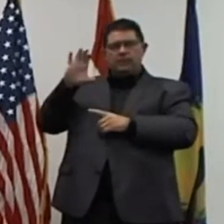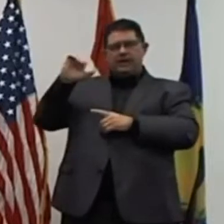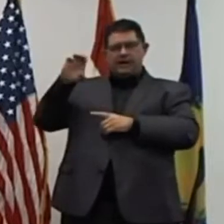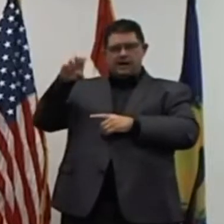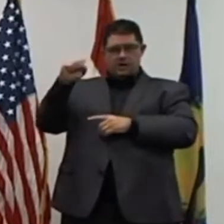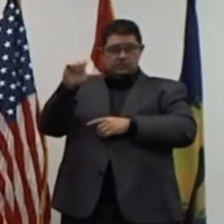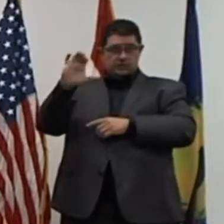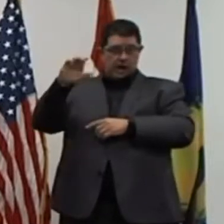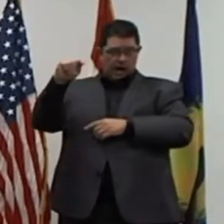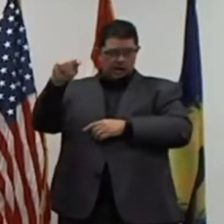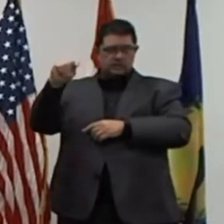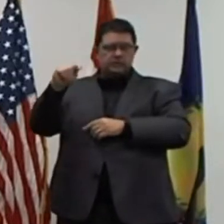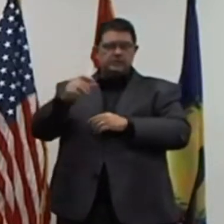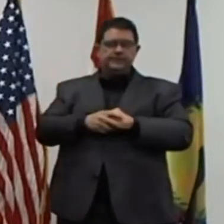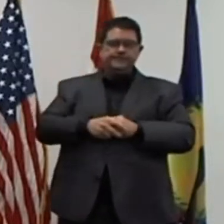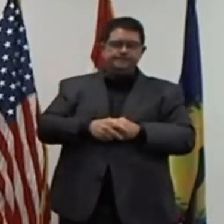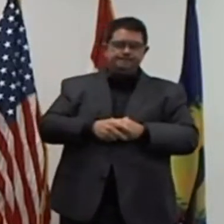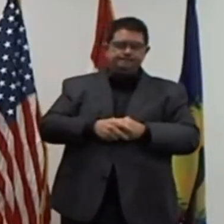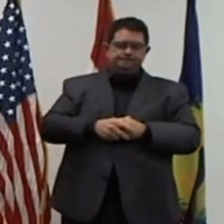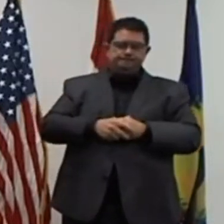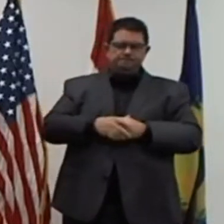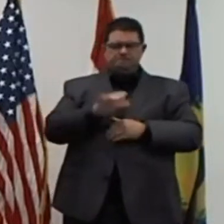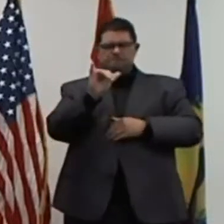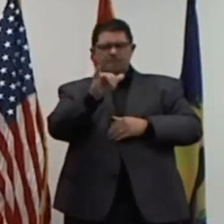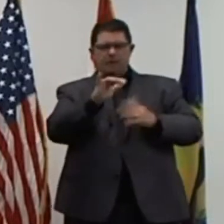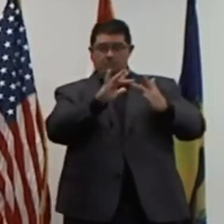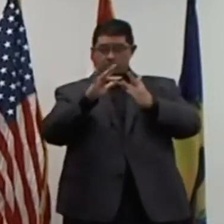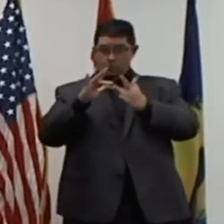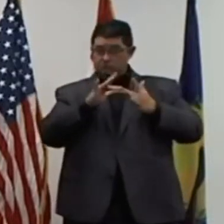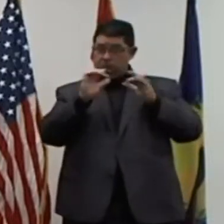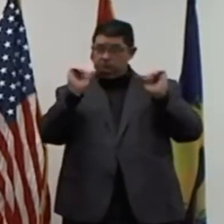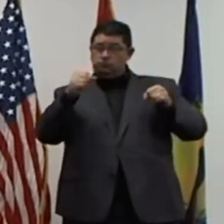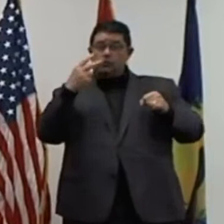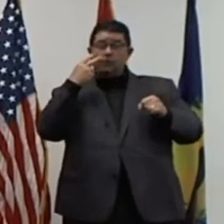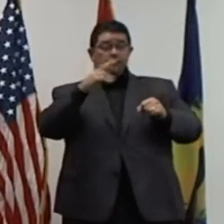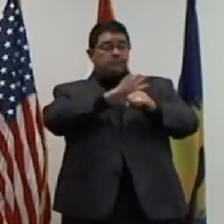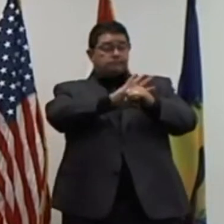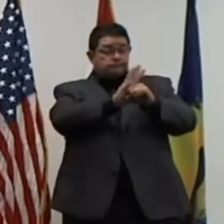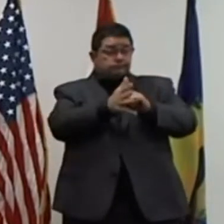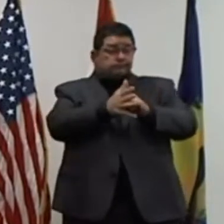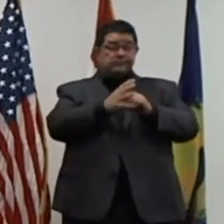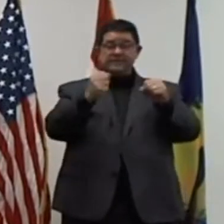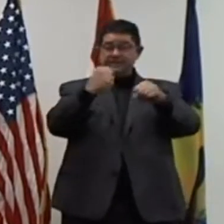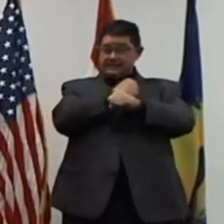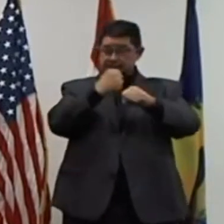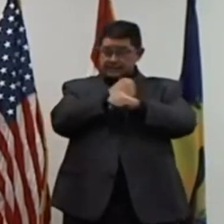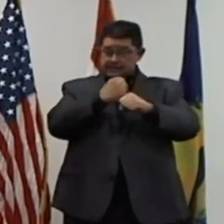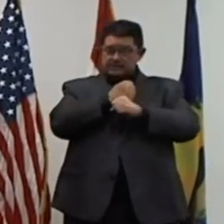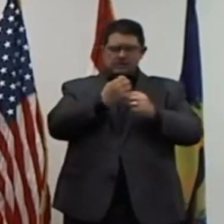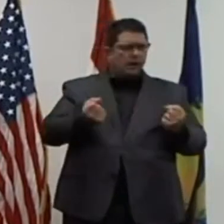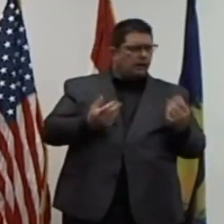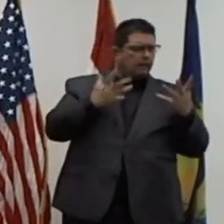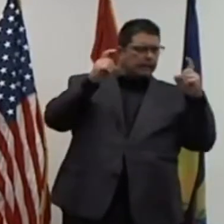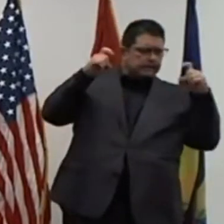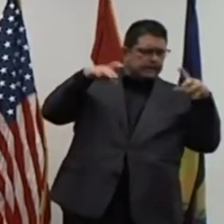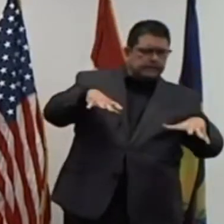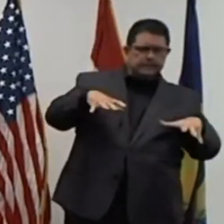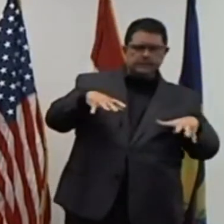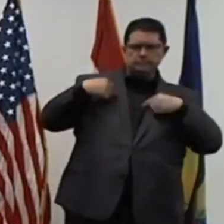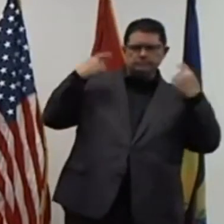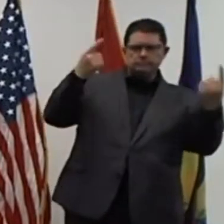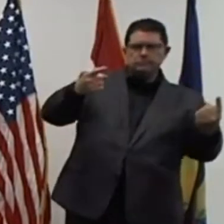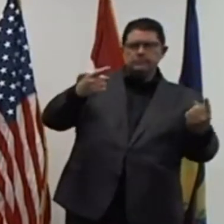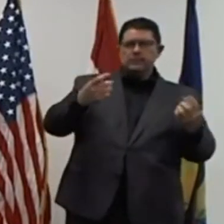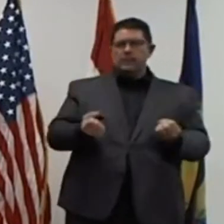grant. At this site, you'll also find COVID-19 statistics, the number of tests that have been performed, the number of